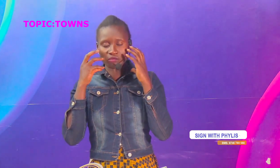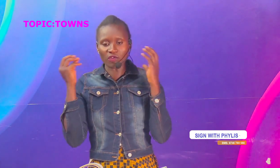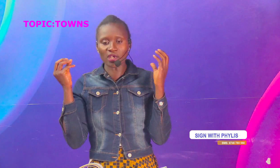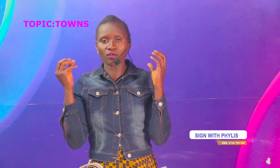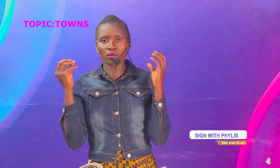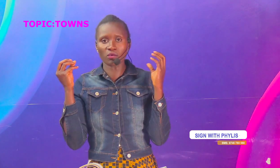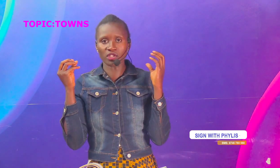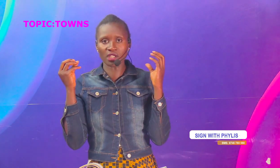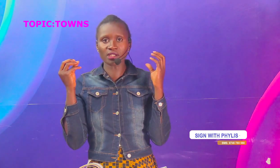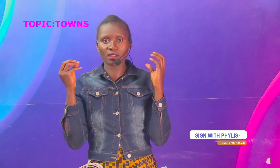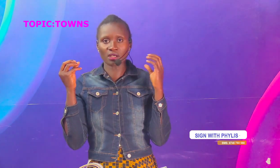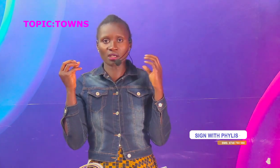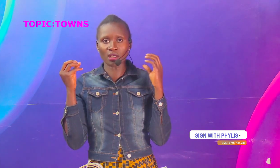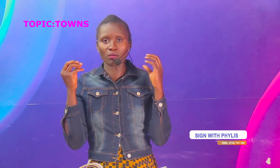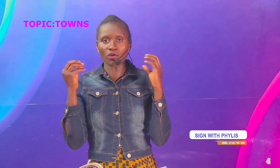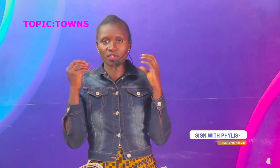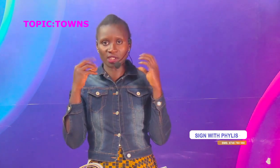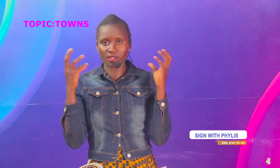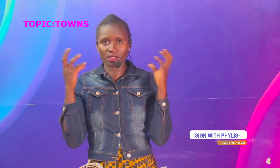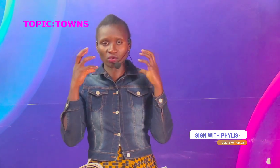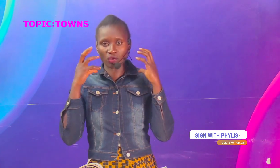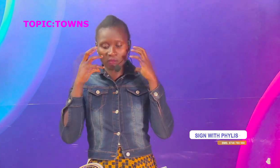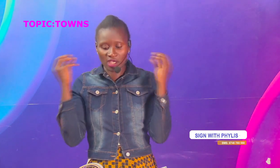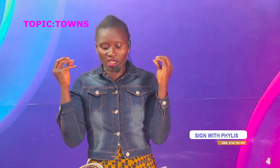from your cheeks, both cheeks. So you're making it moving